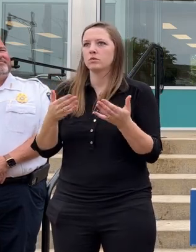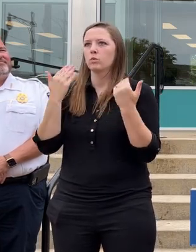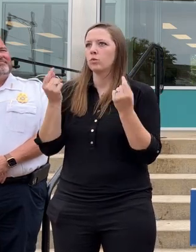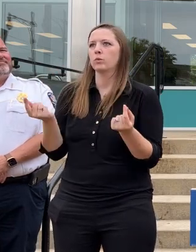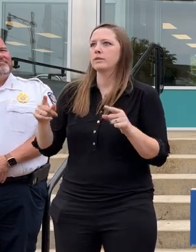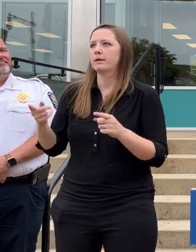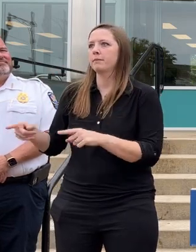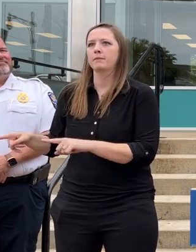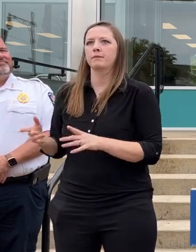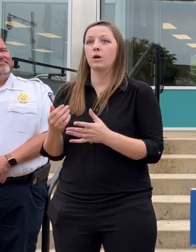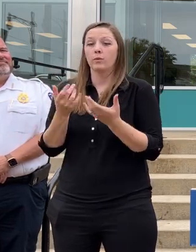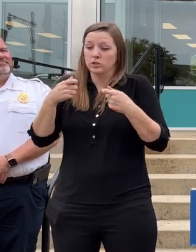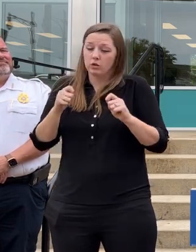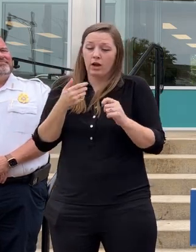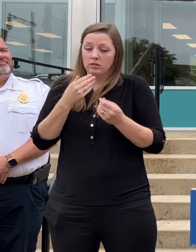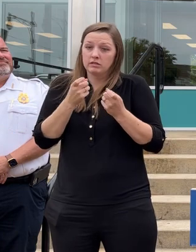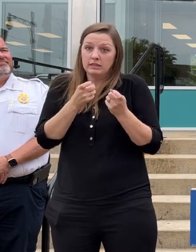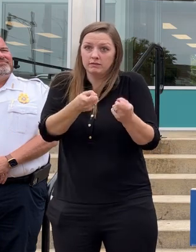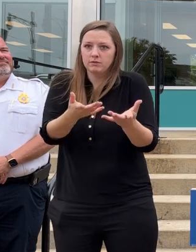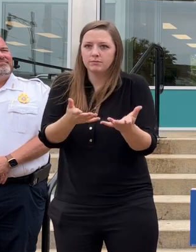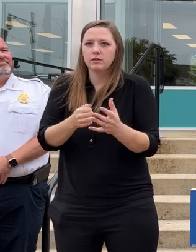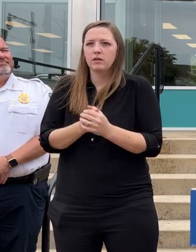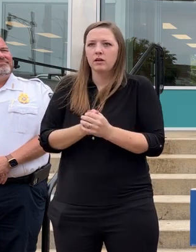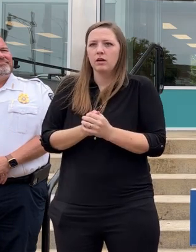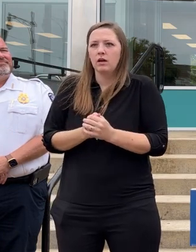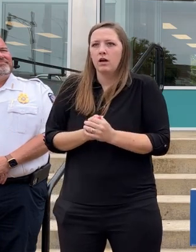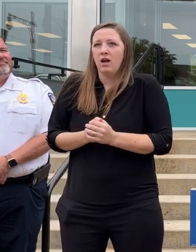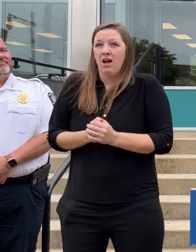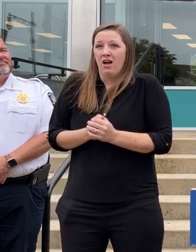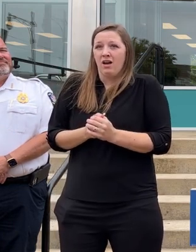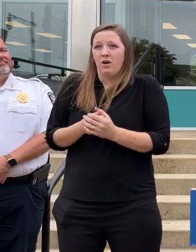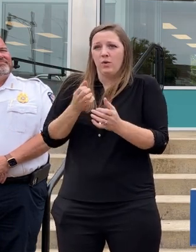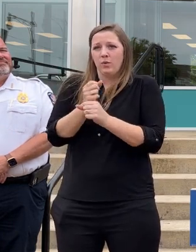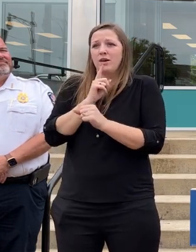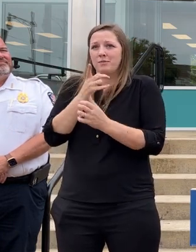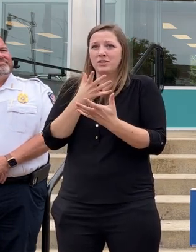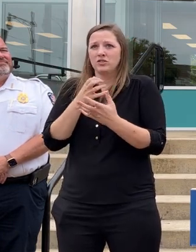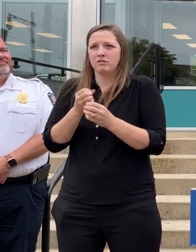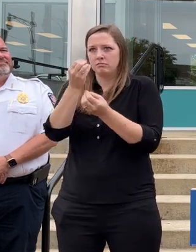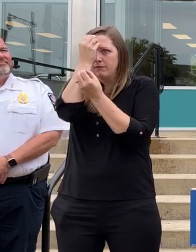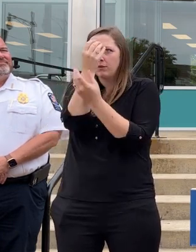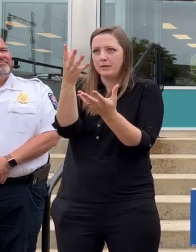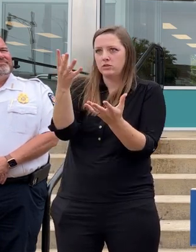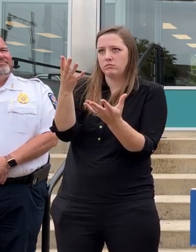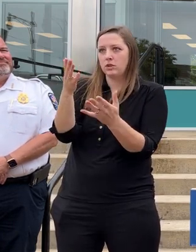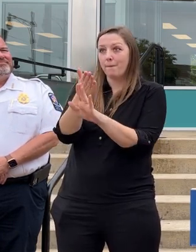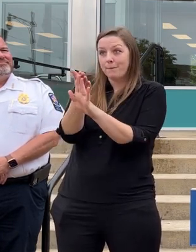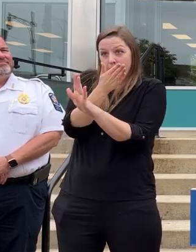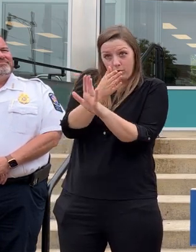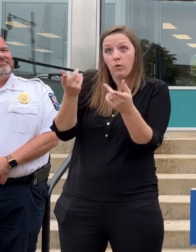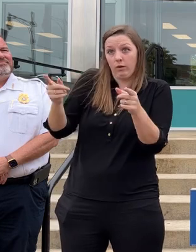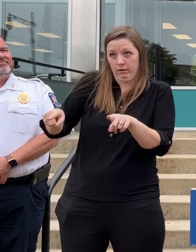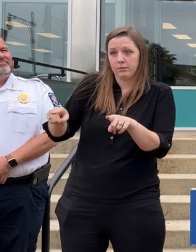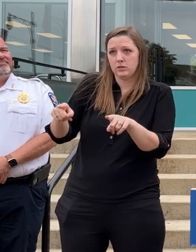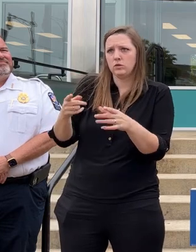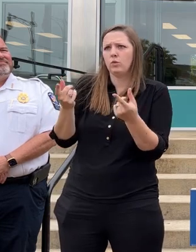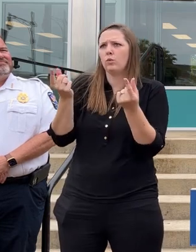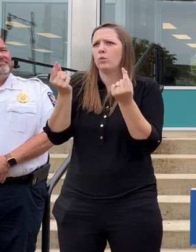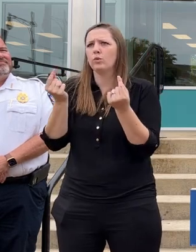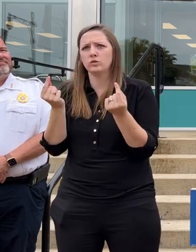that and deliver to them. But we also try to ensure that that information is provided to them beforehand so they know what to do in an emergency situation.